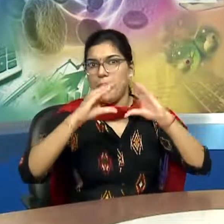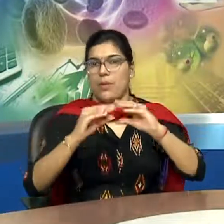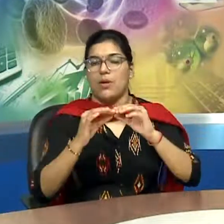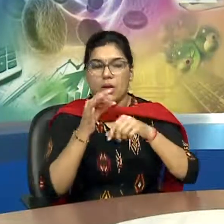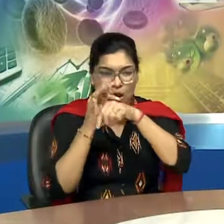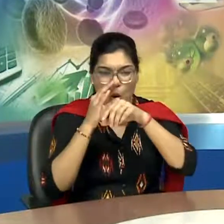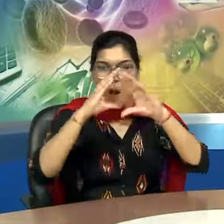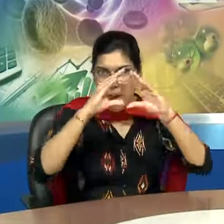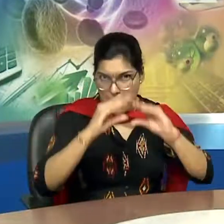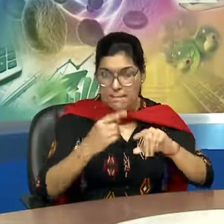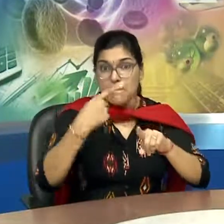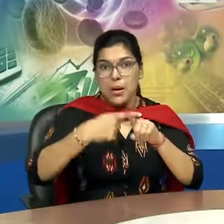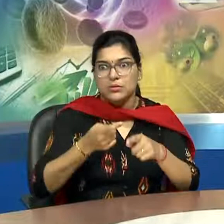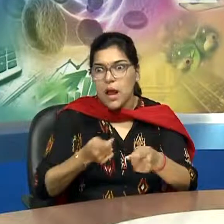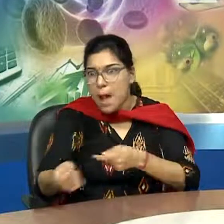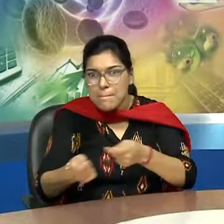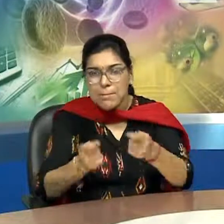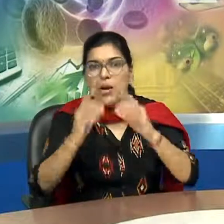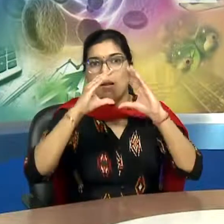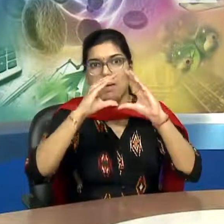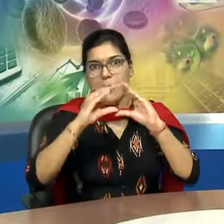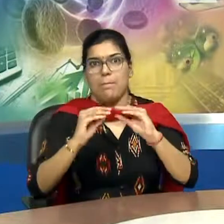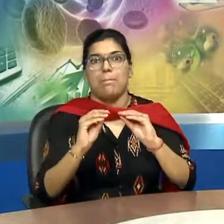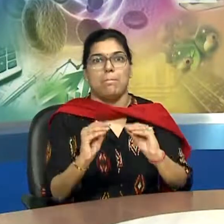So researchers have also found